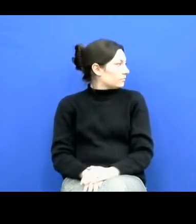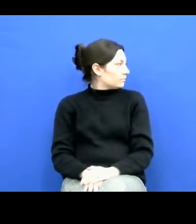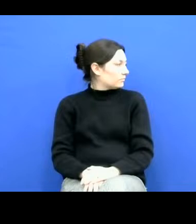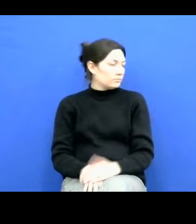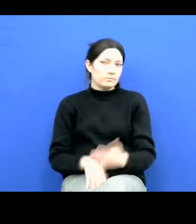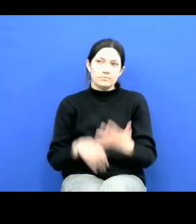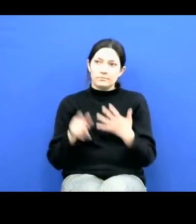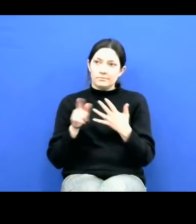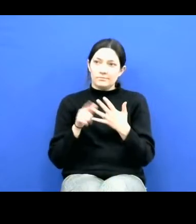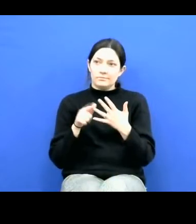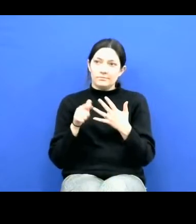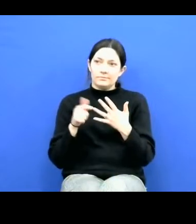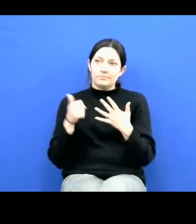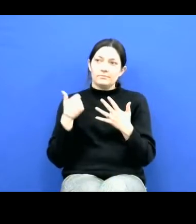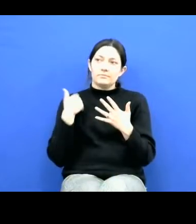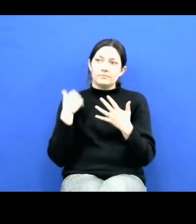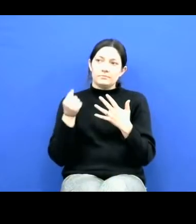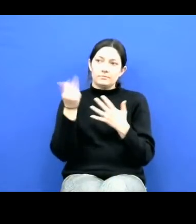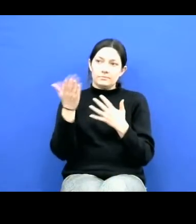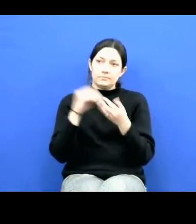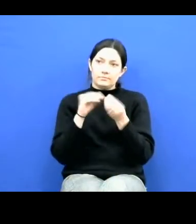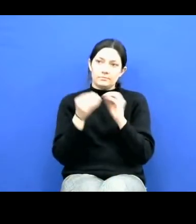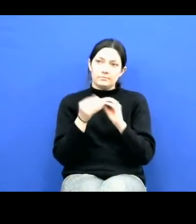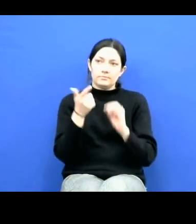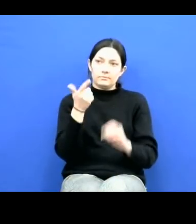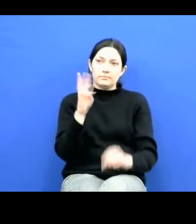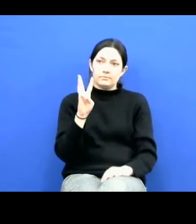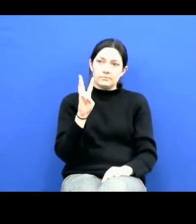Mr. Supervisor, fellow town board members, I have resolution